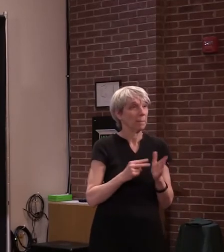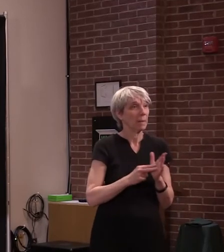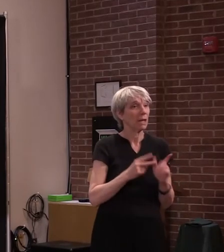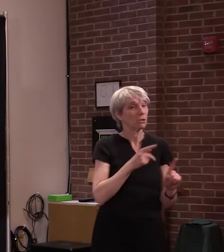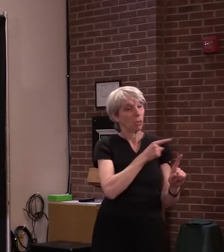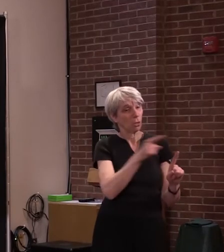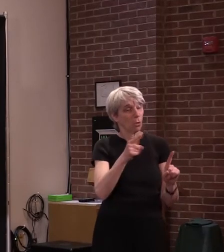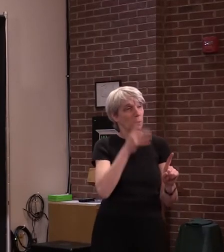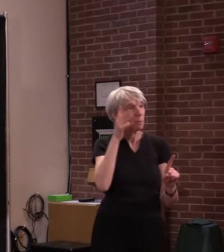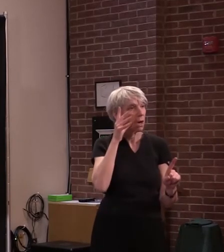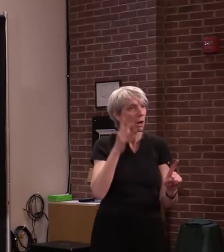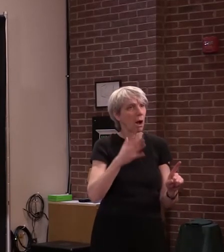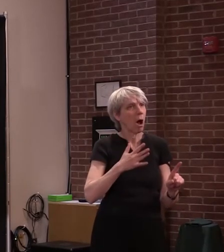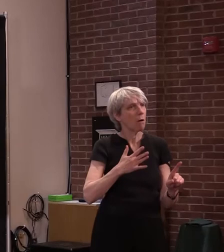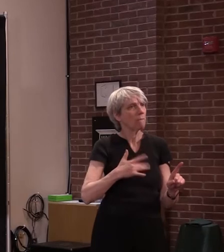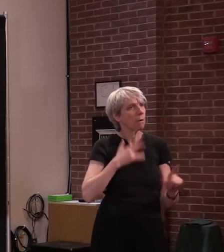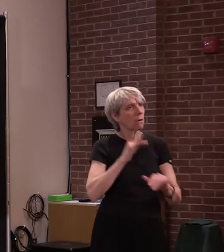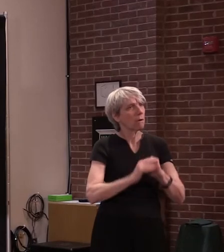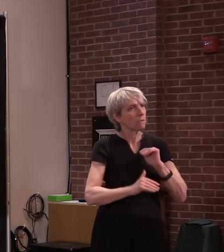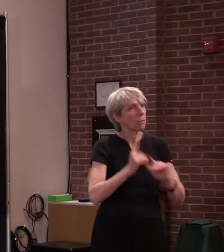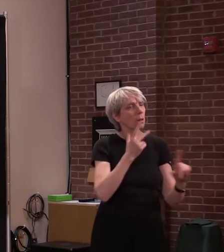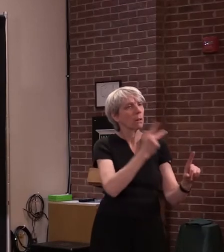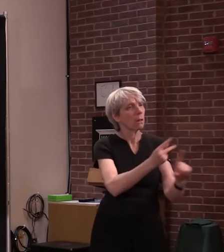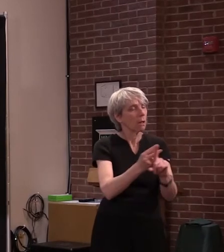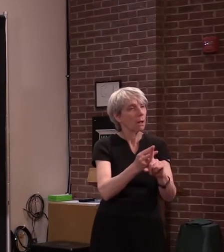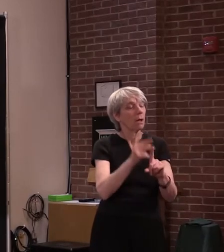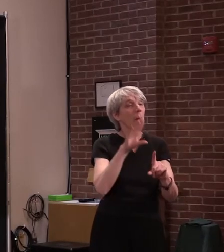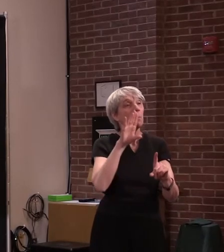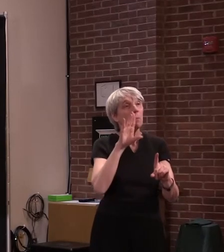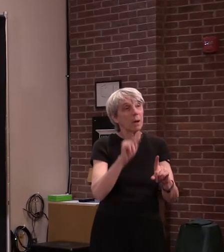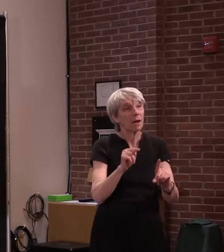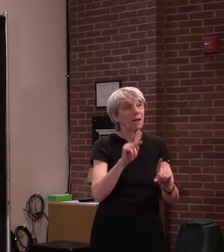vaccines and still have not yet